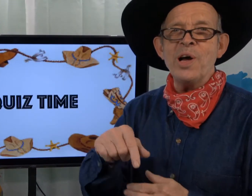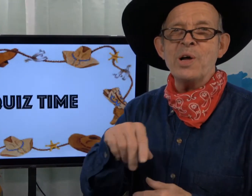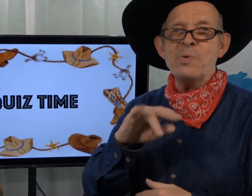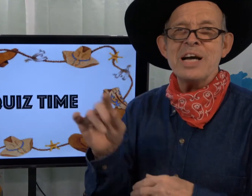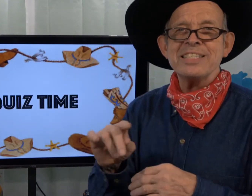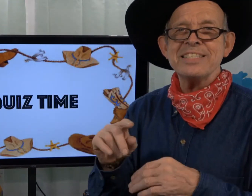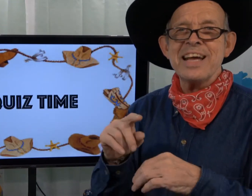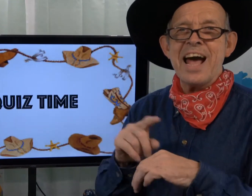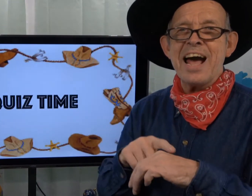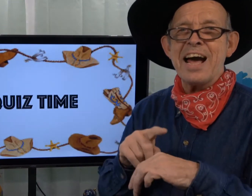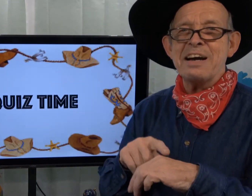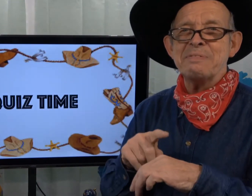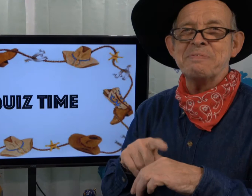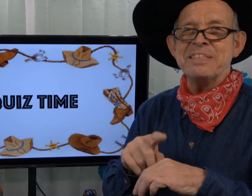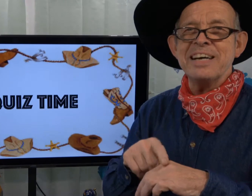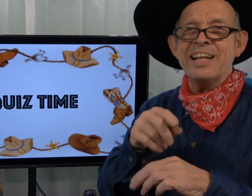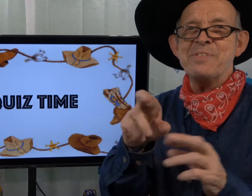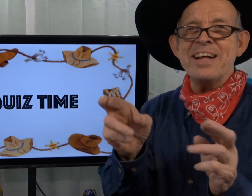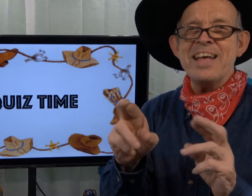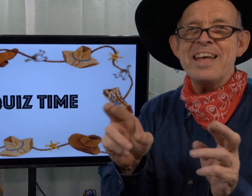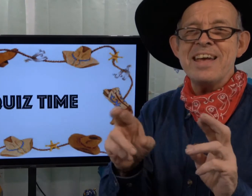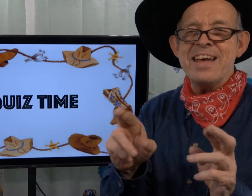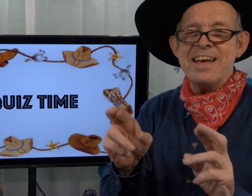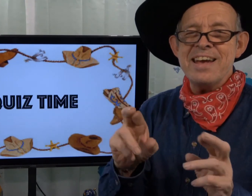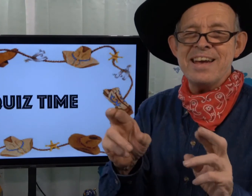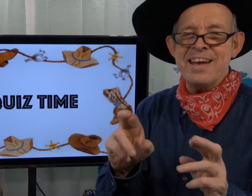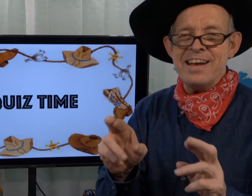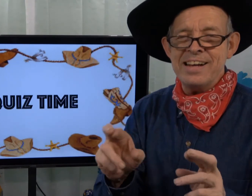Oh, wish time. Are you ready?